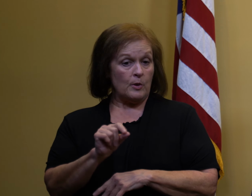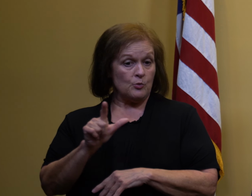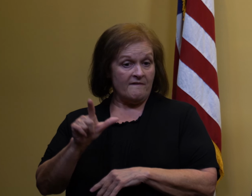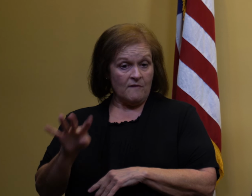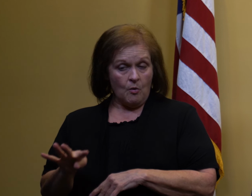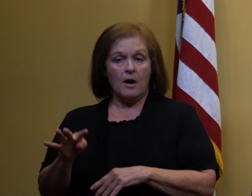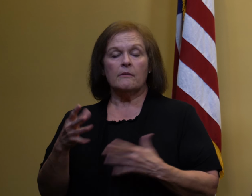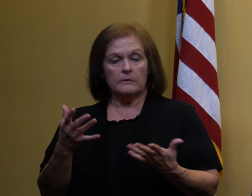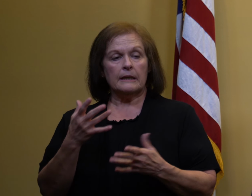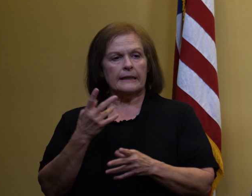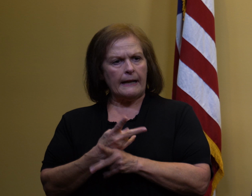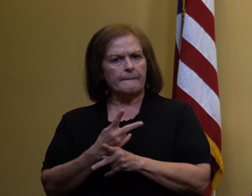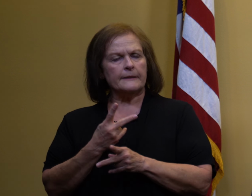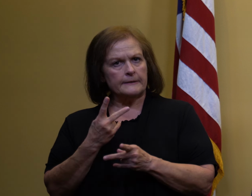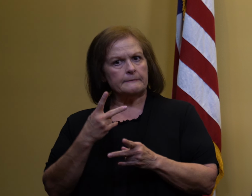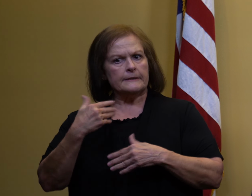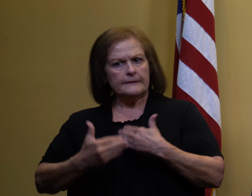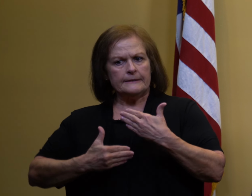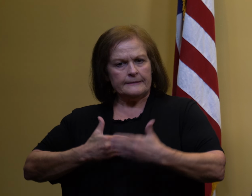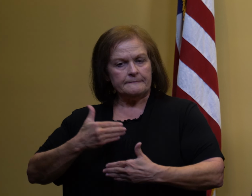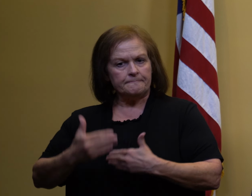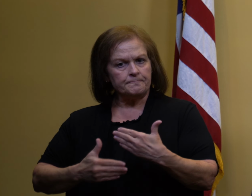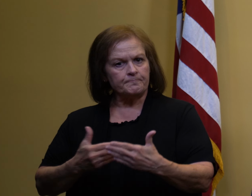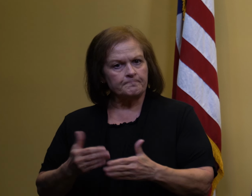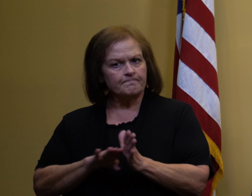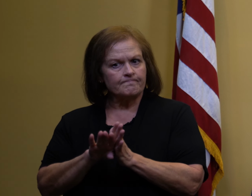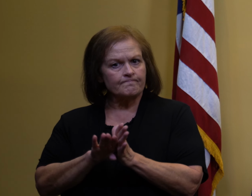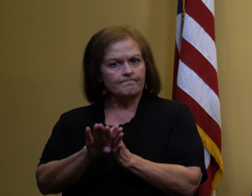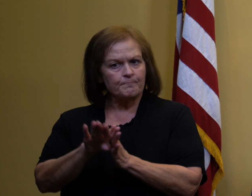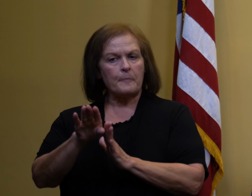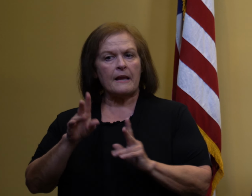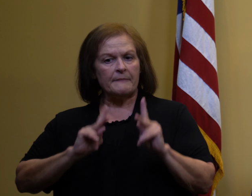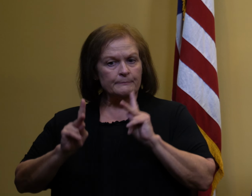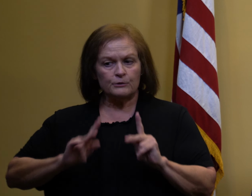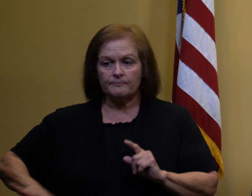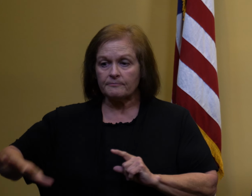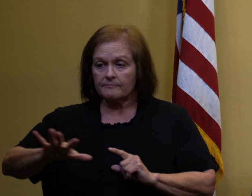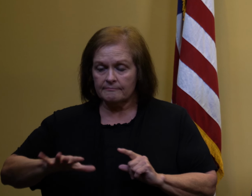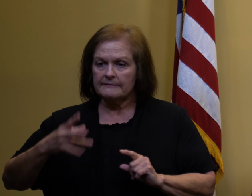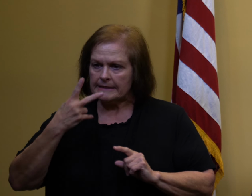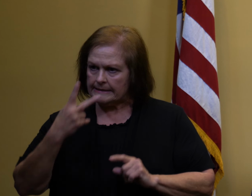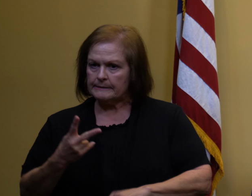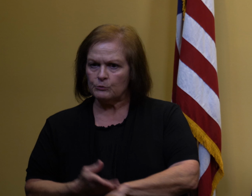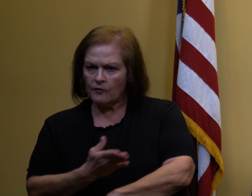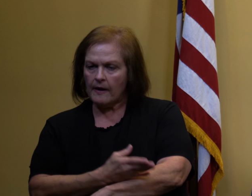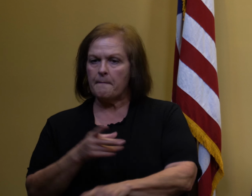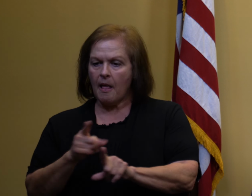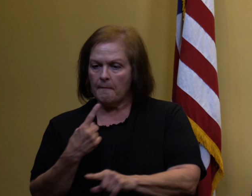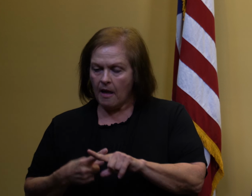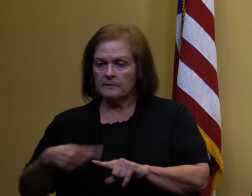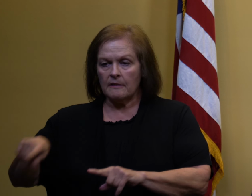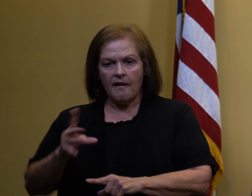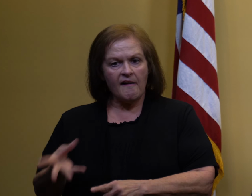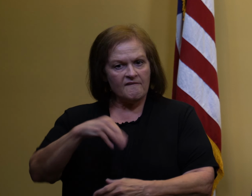2024, again, just keeping this at a steady cadence so that the residents not only see the work, but get involved in